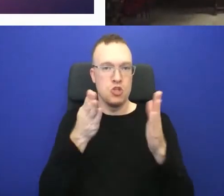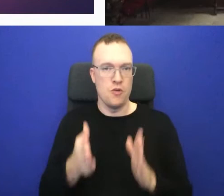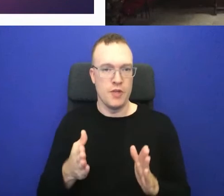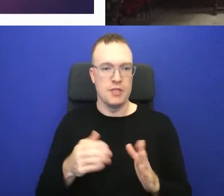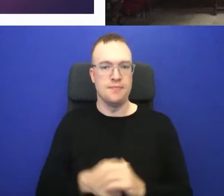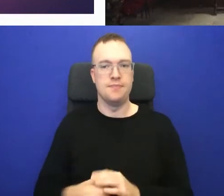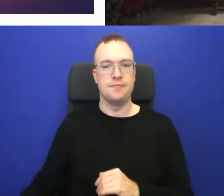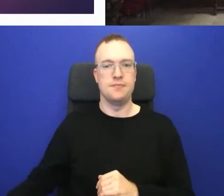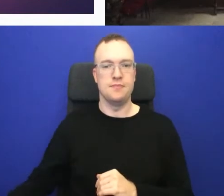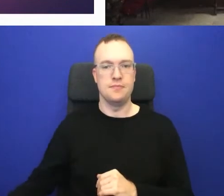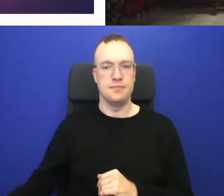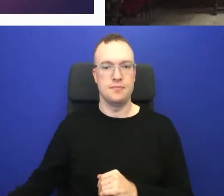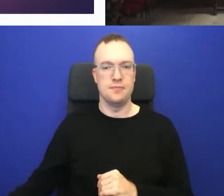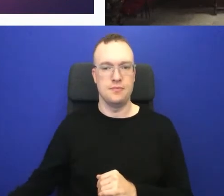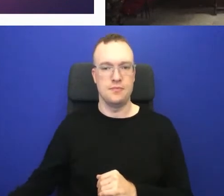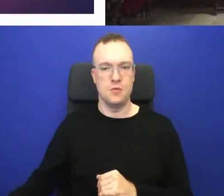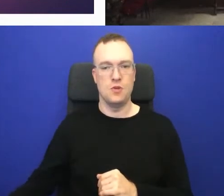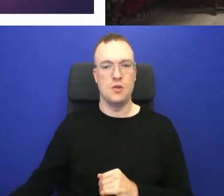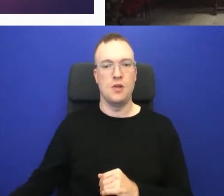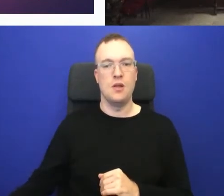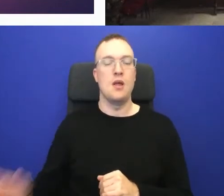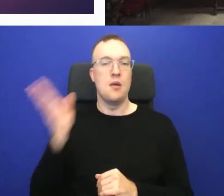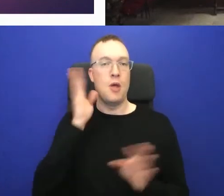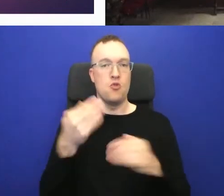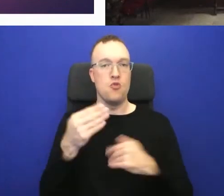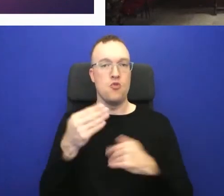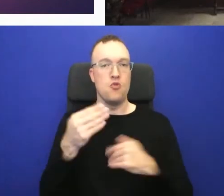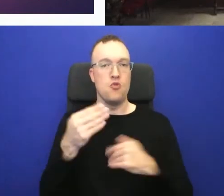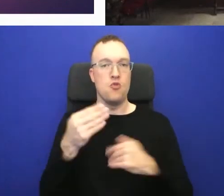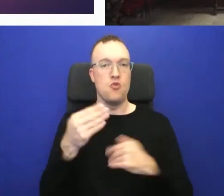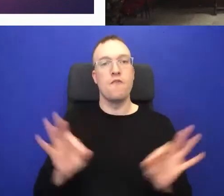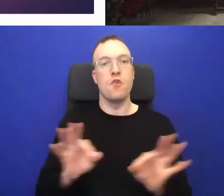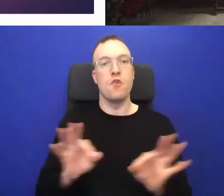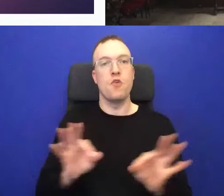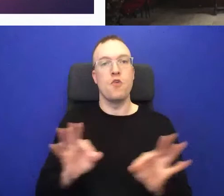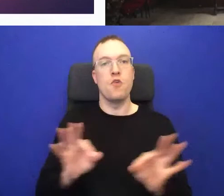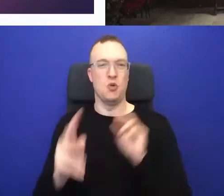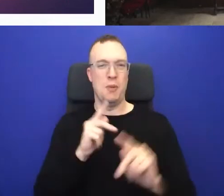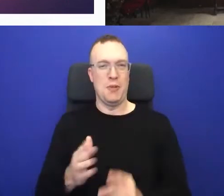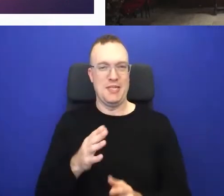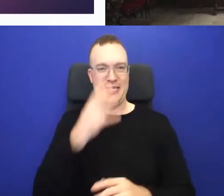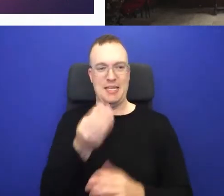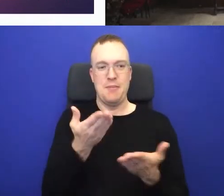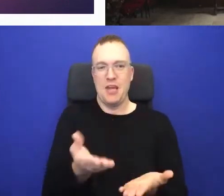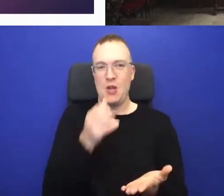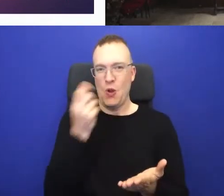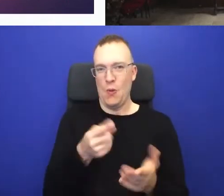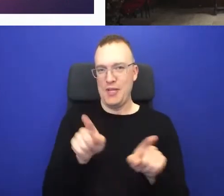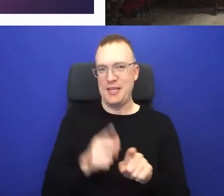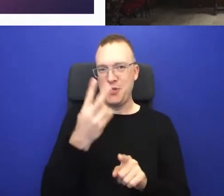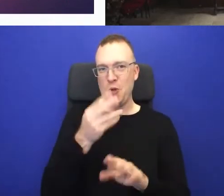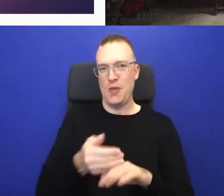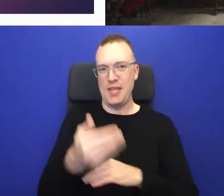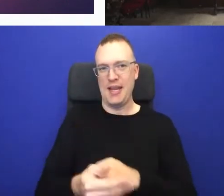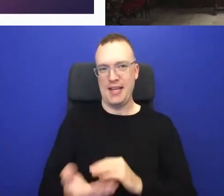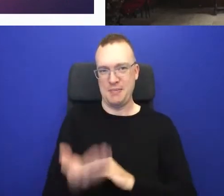"No sooner was a bedroom finished and furniture put in it than two people were sleeping in it, but not always the same two the next morning, my Kate